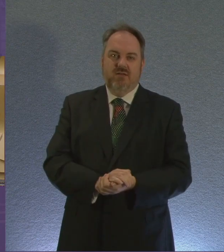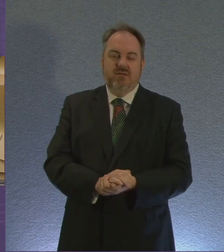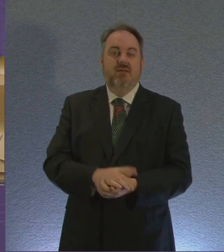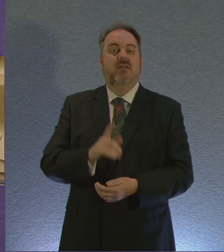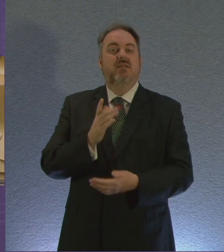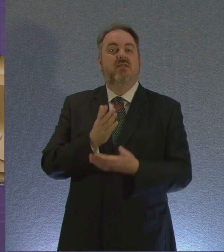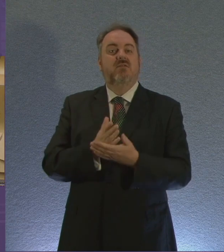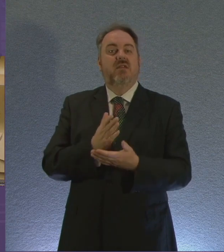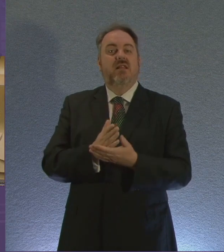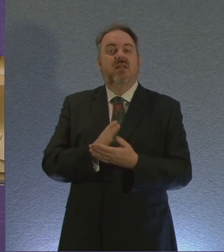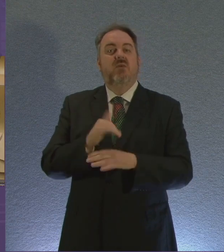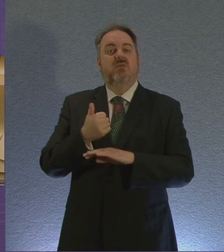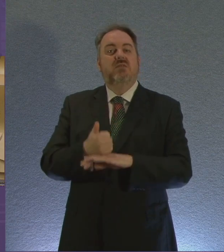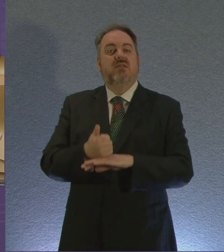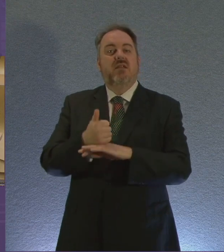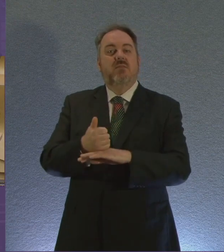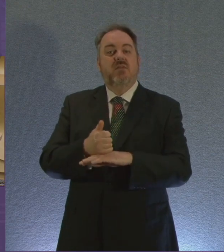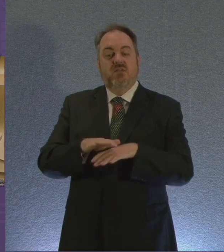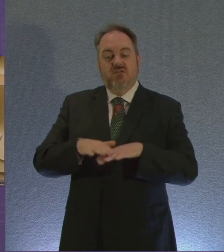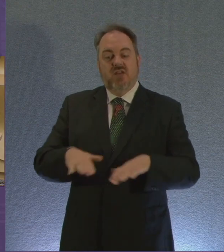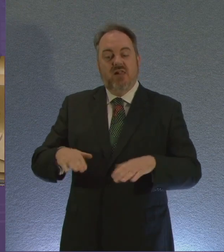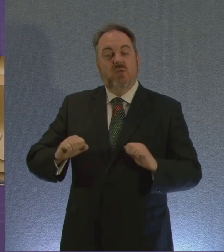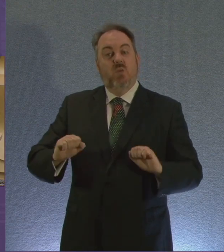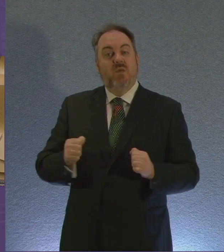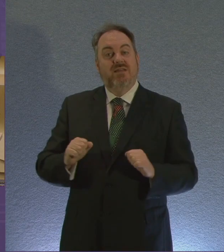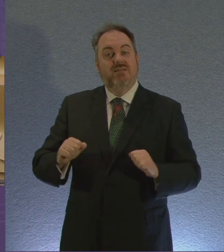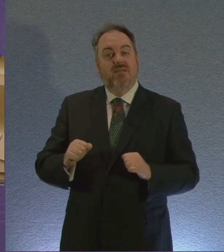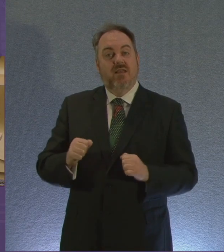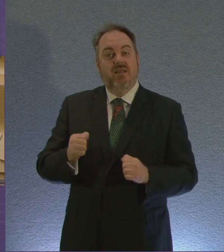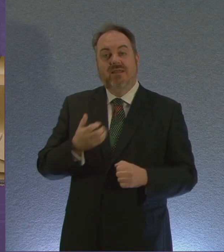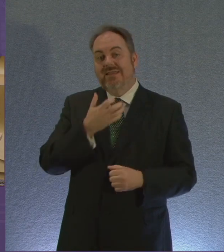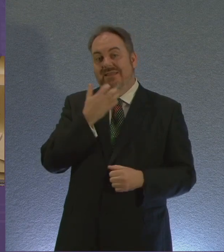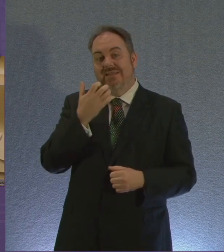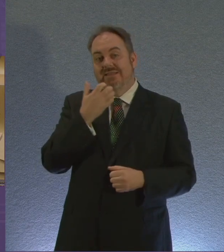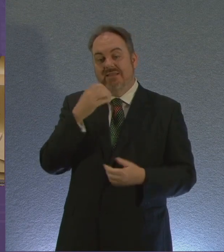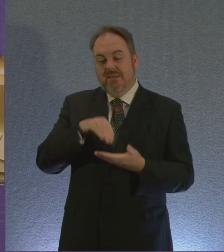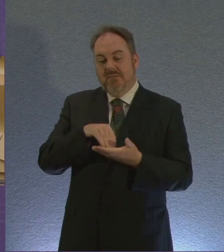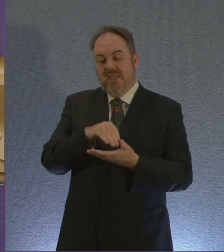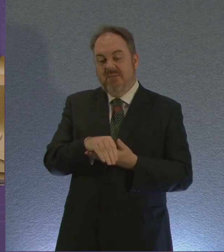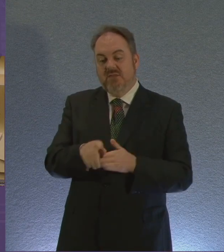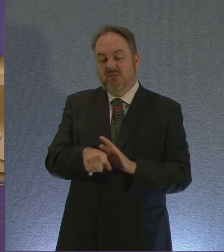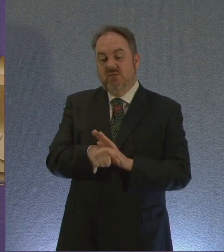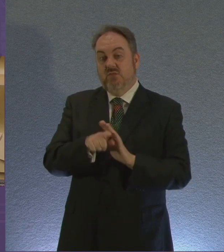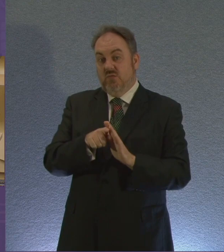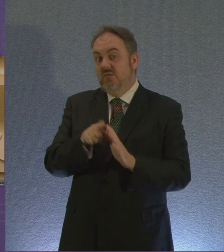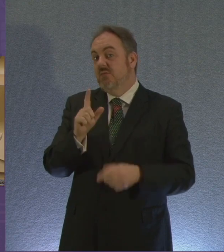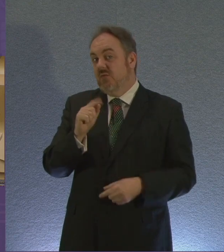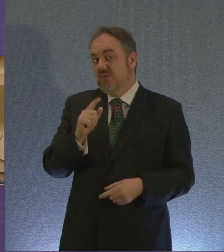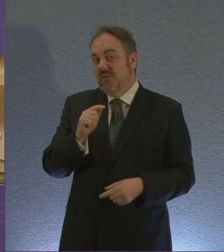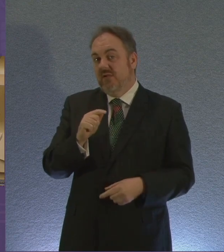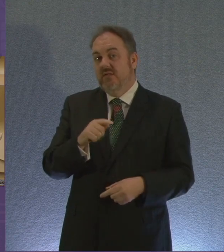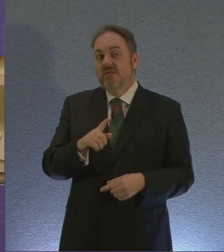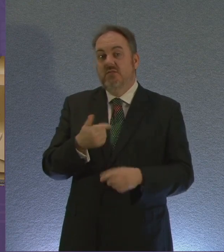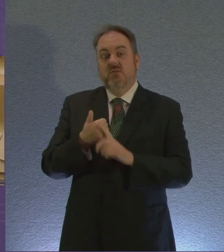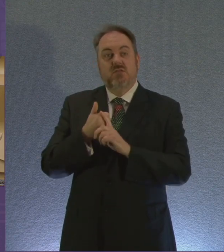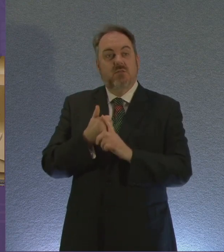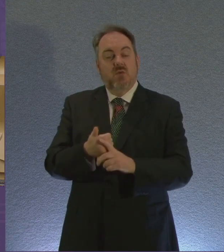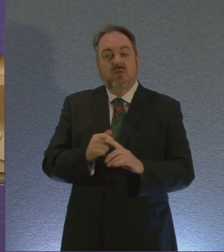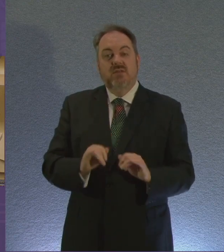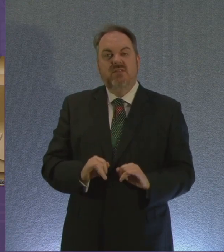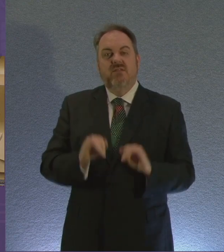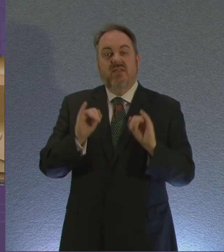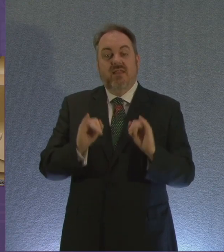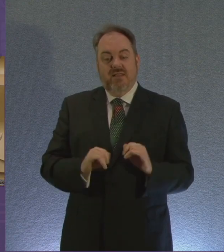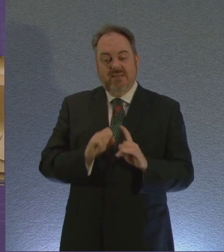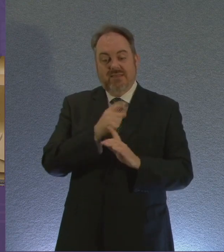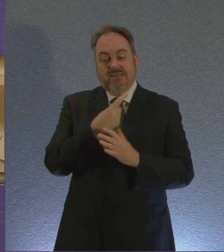child winter heating assistance on schedule for winter 2020. This will make a tangible difference for severely disabled children in Scotland